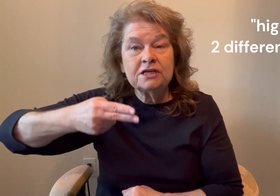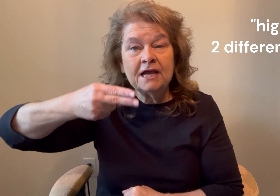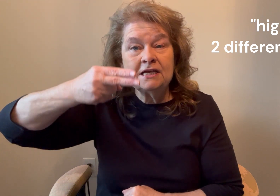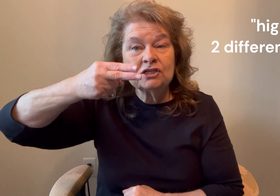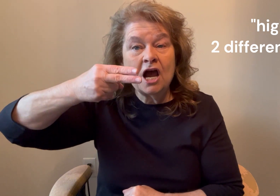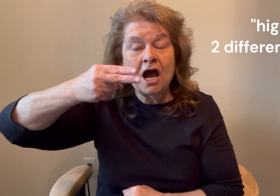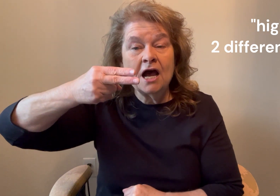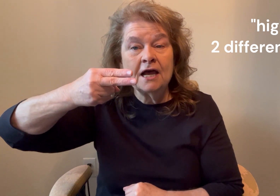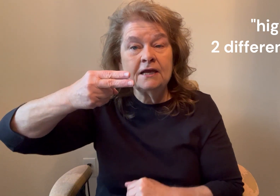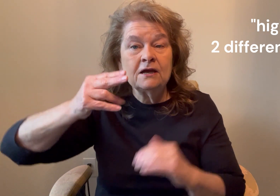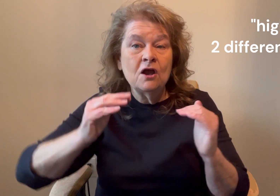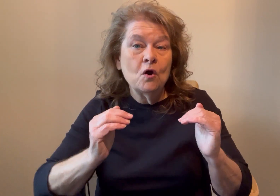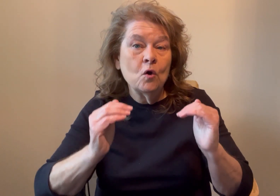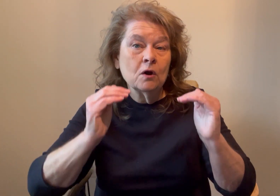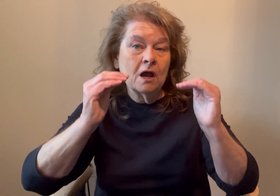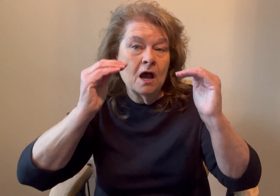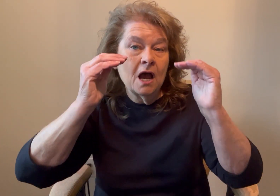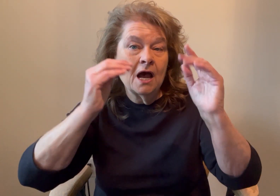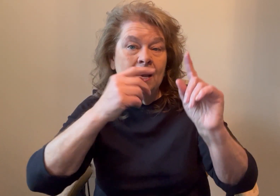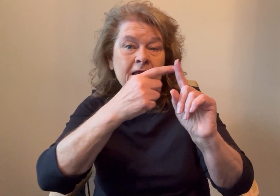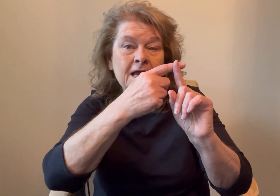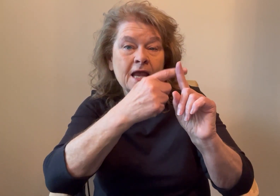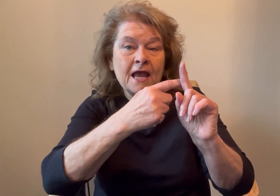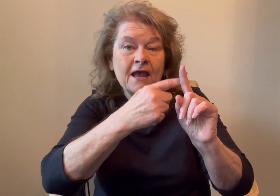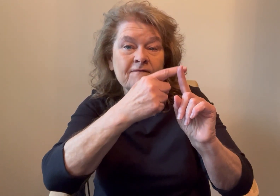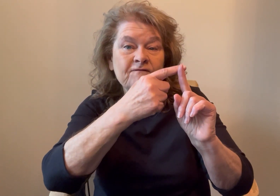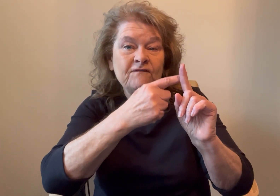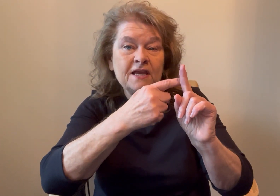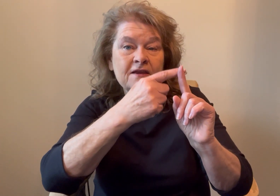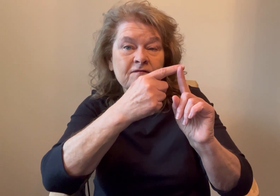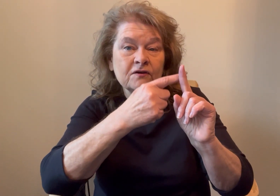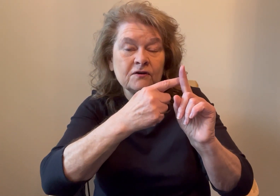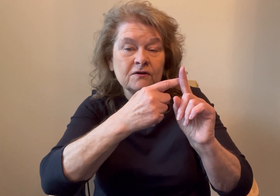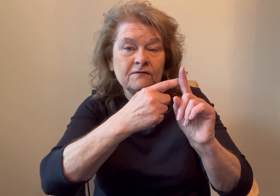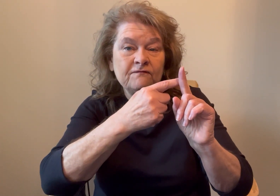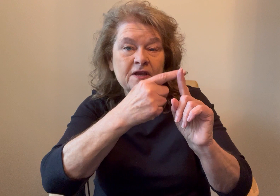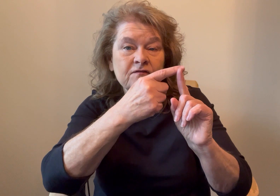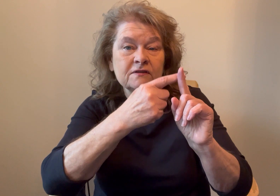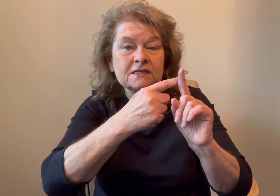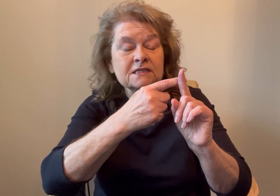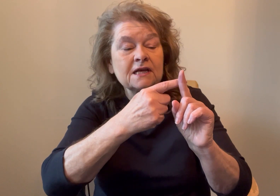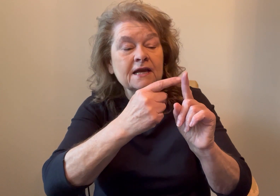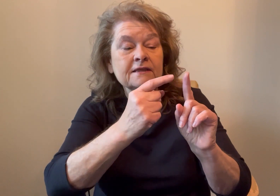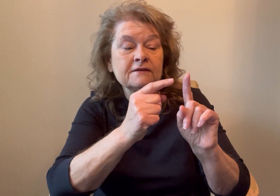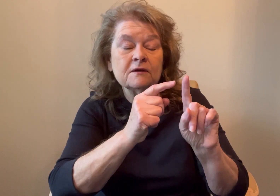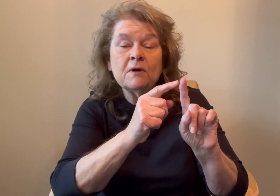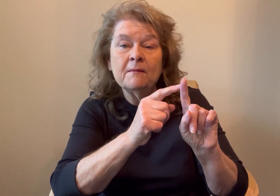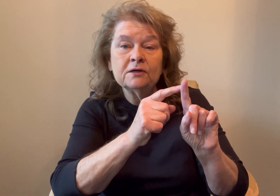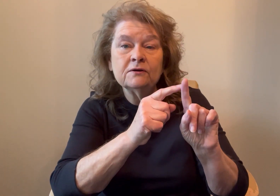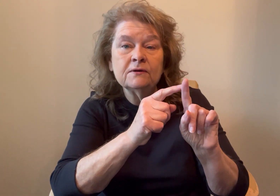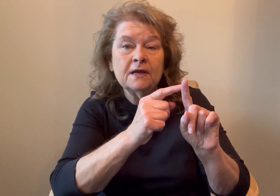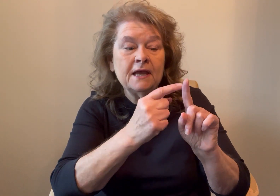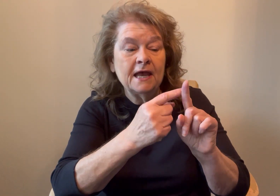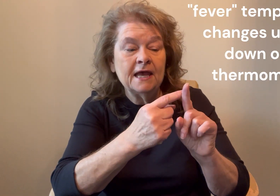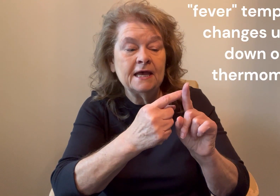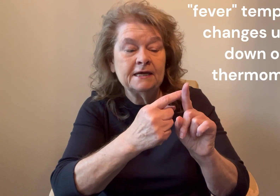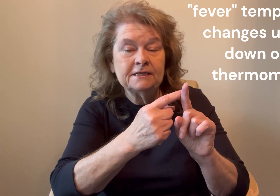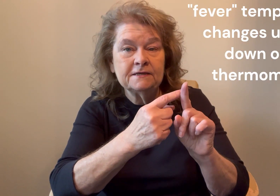H-I-G-H, high, or high fever. This is like the thermometer, and